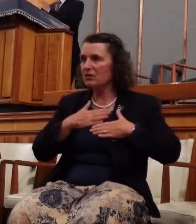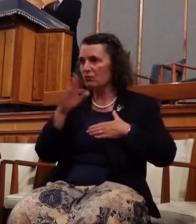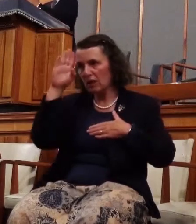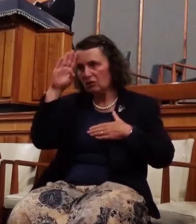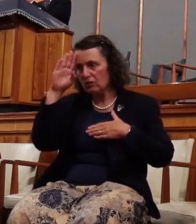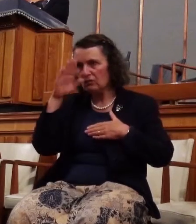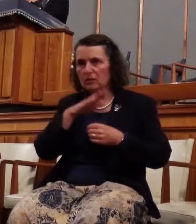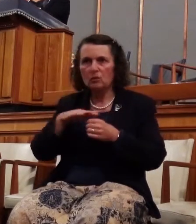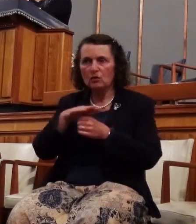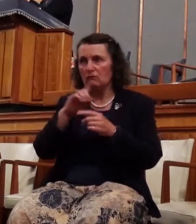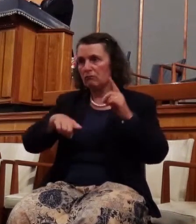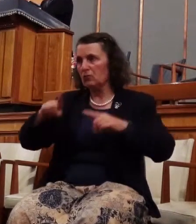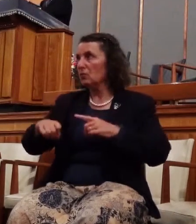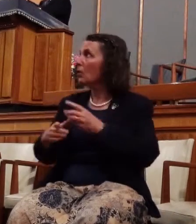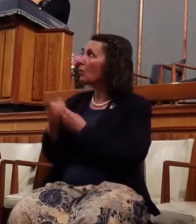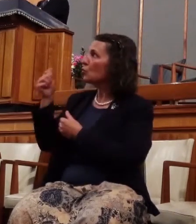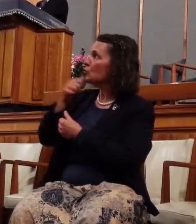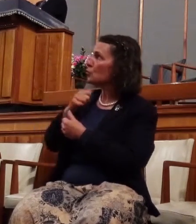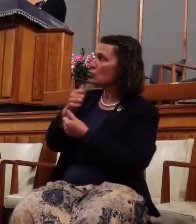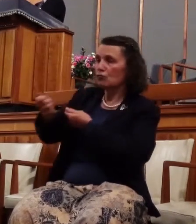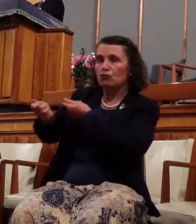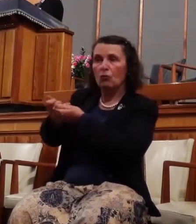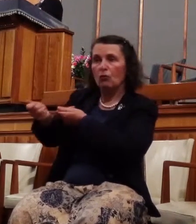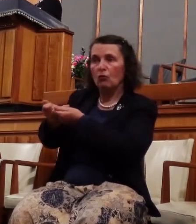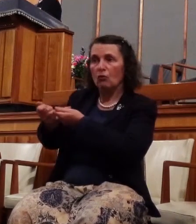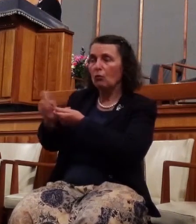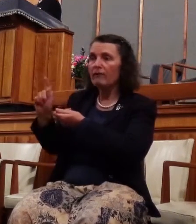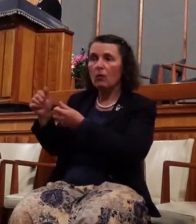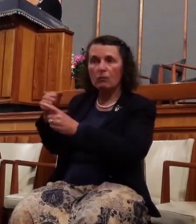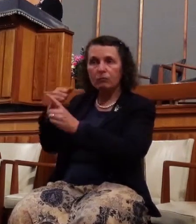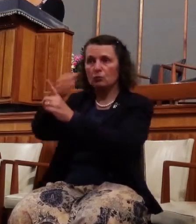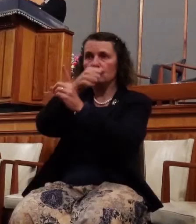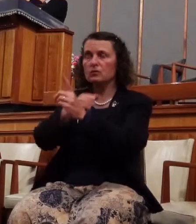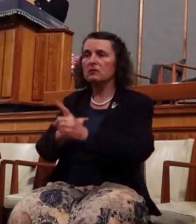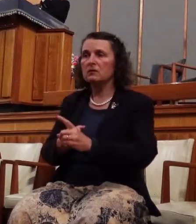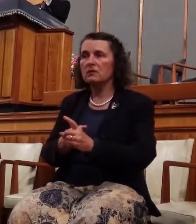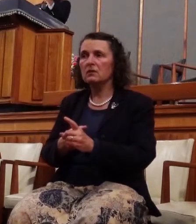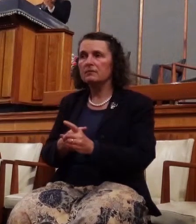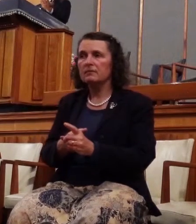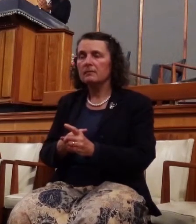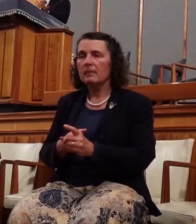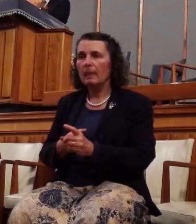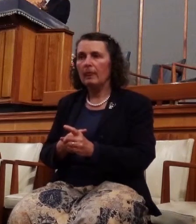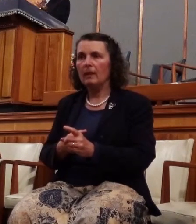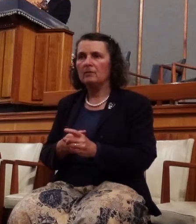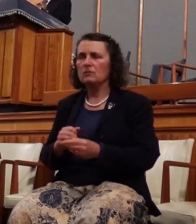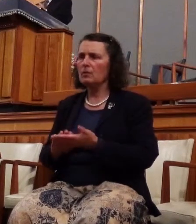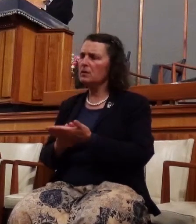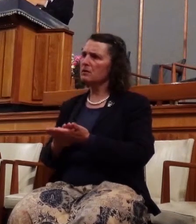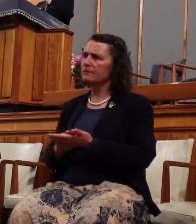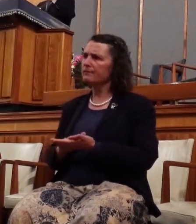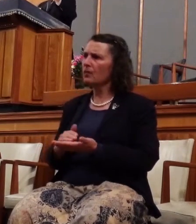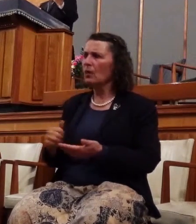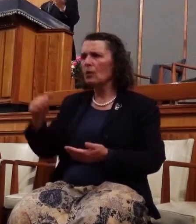Oh, this is the, God is a God of order. Why there is harmony in this life?